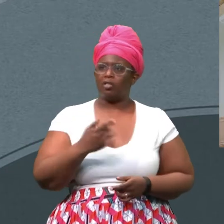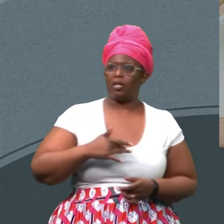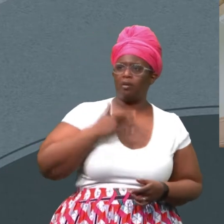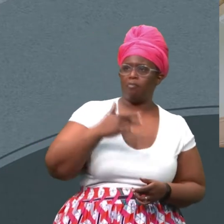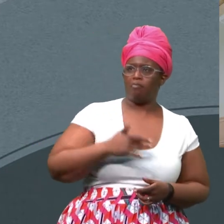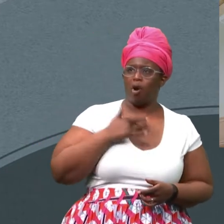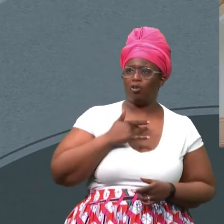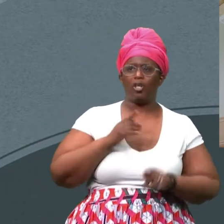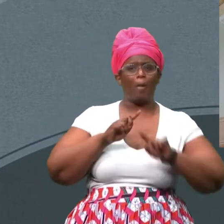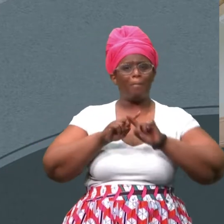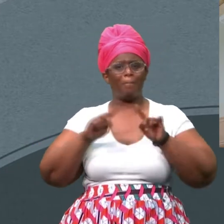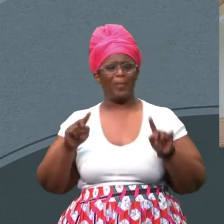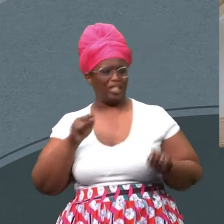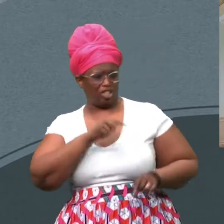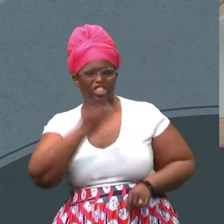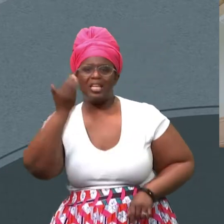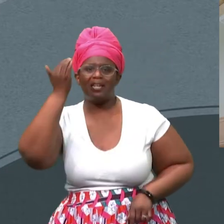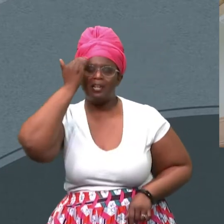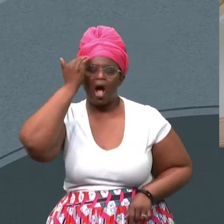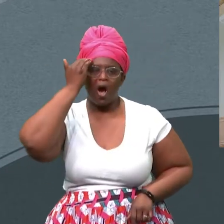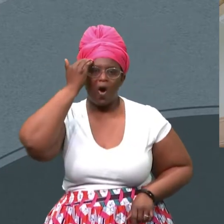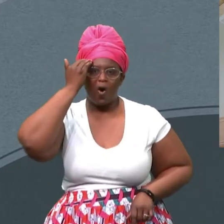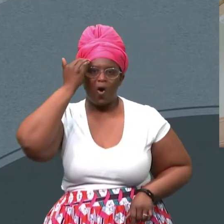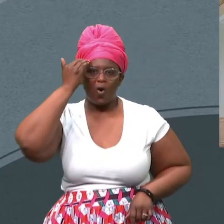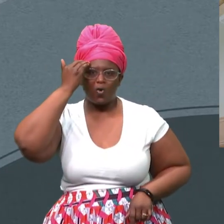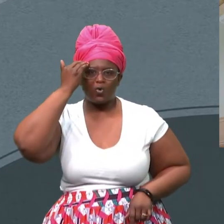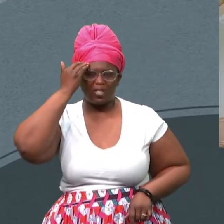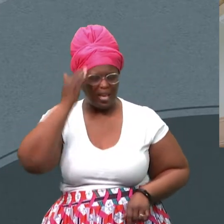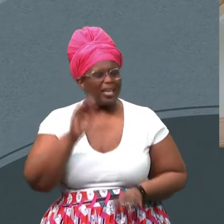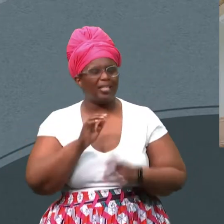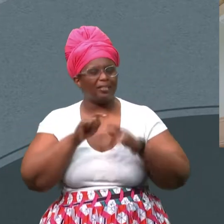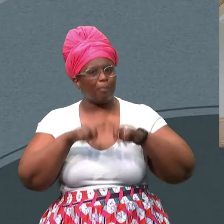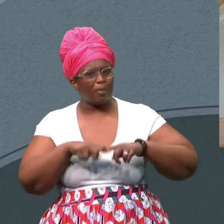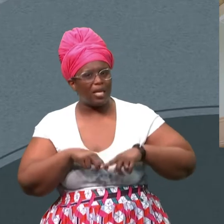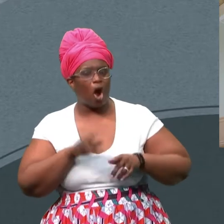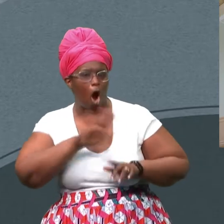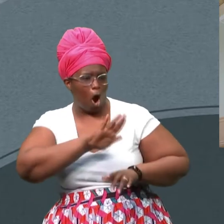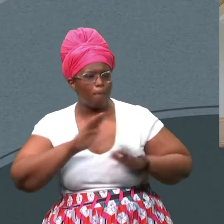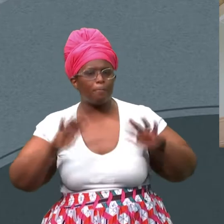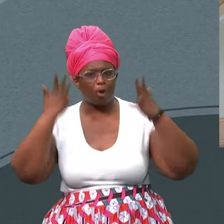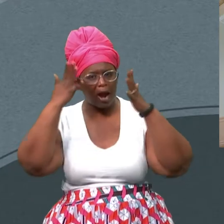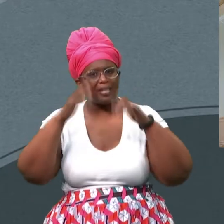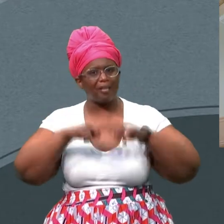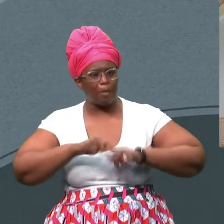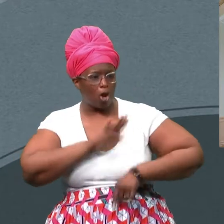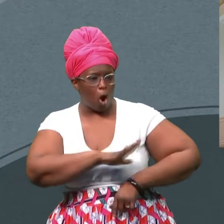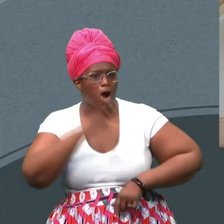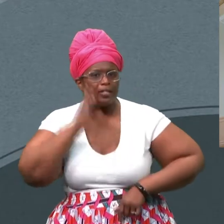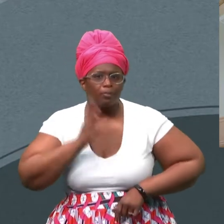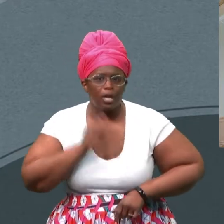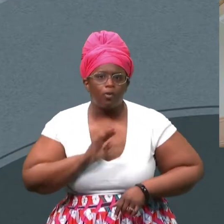is based on something intellectual. It's based on something experiential. As a matter of